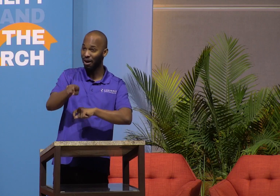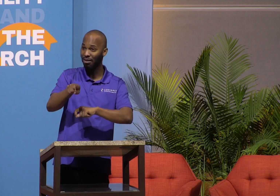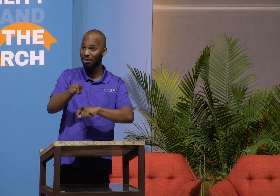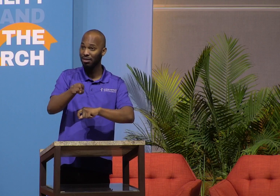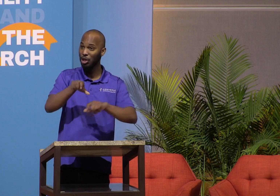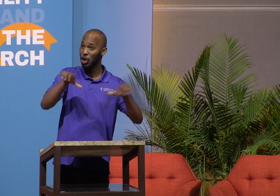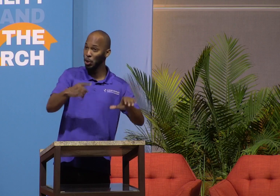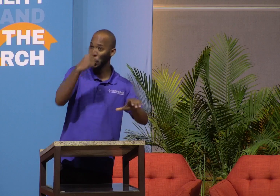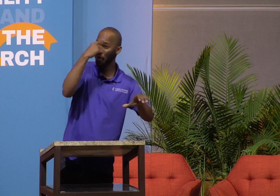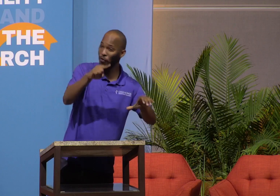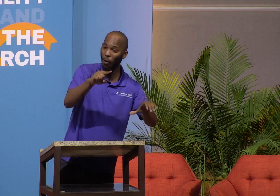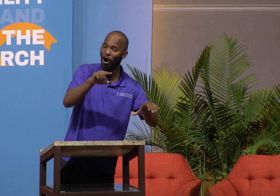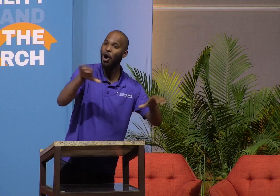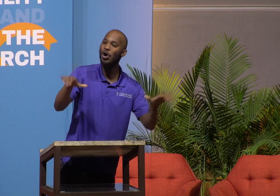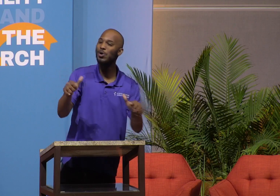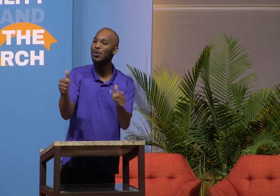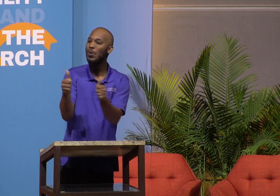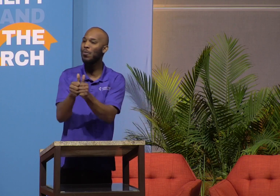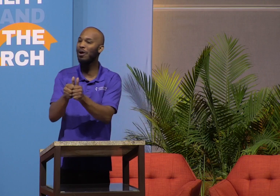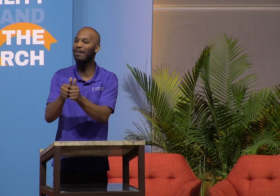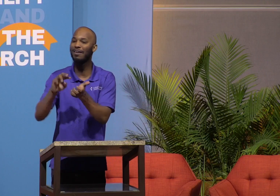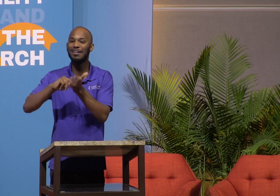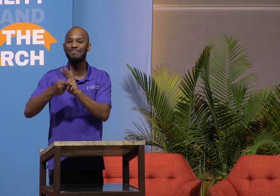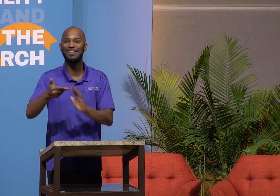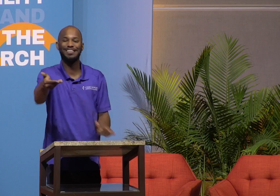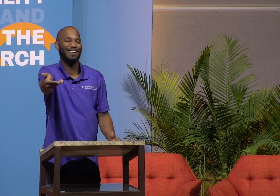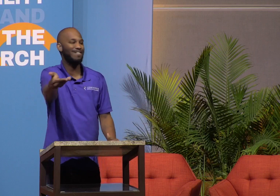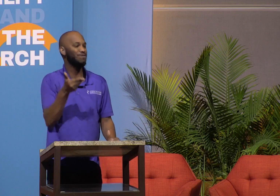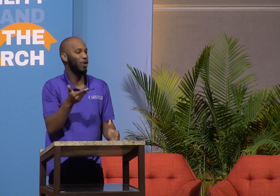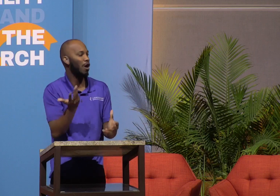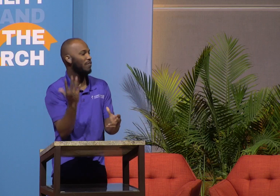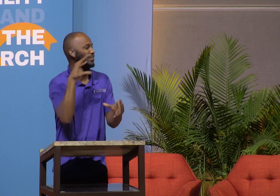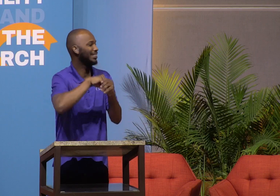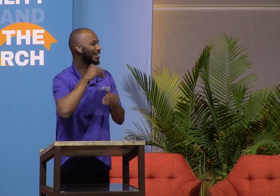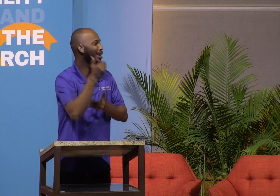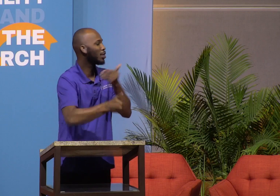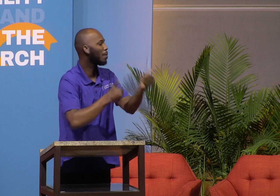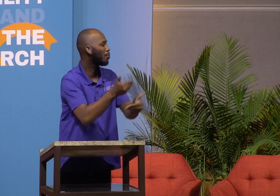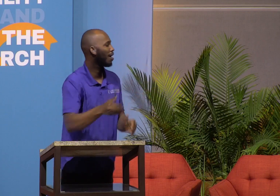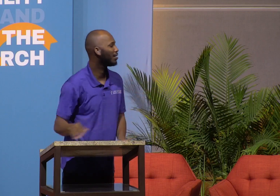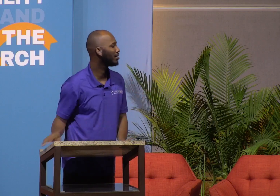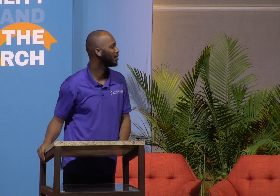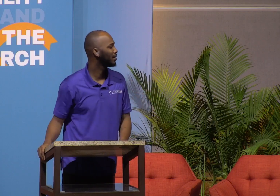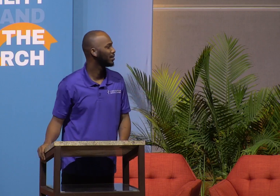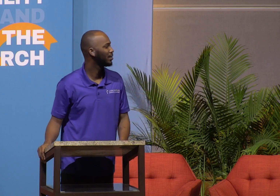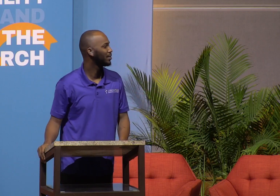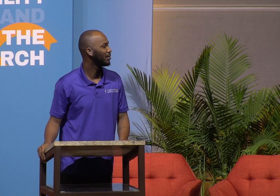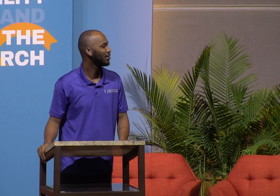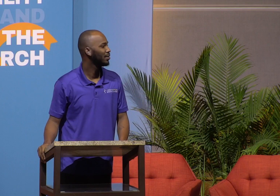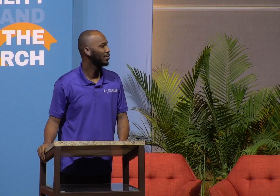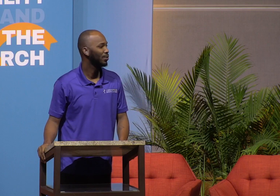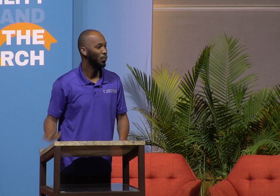about the ministry mindset change from doing it for to doing it with, which truly means they need a seat at our